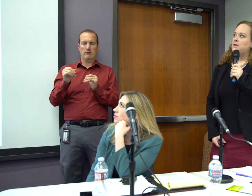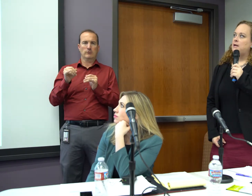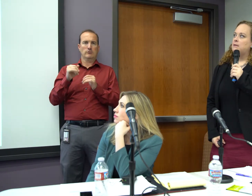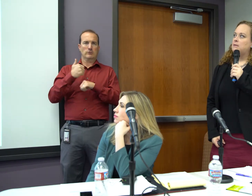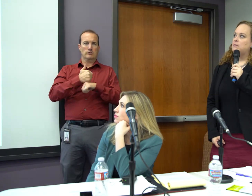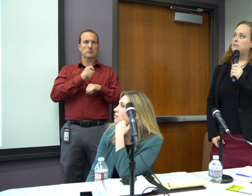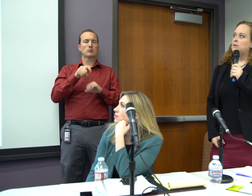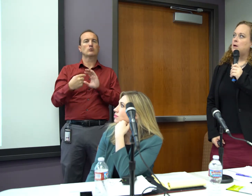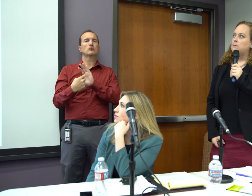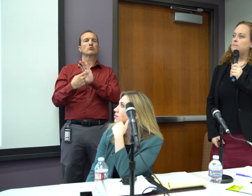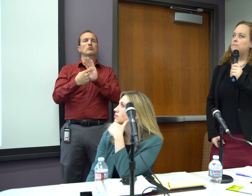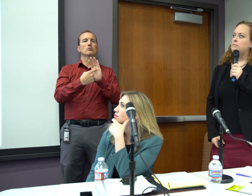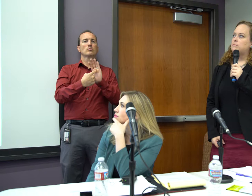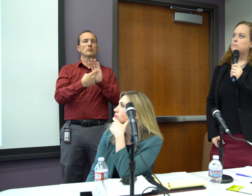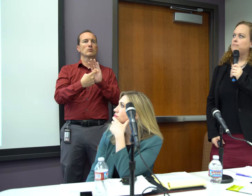show that